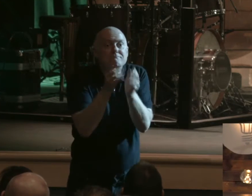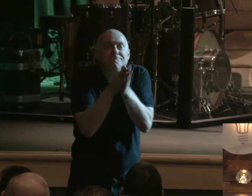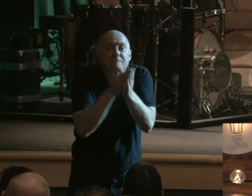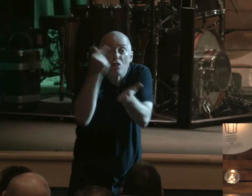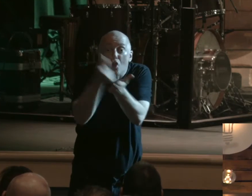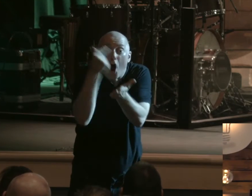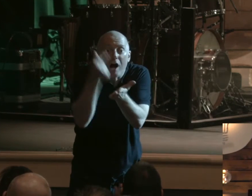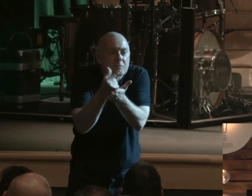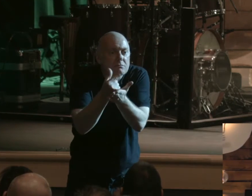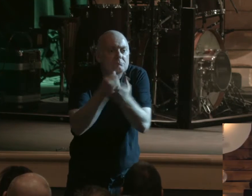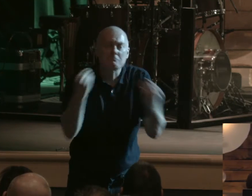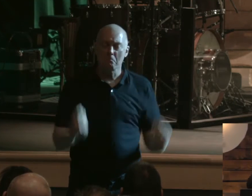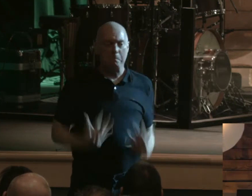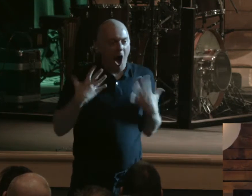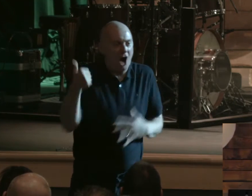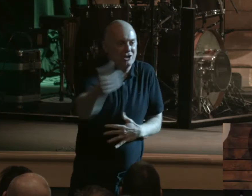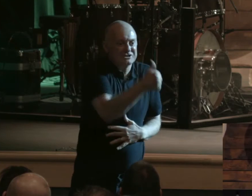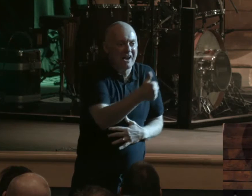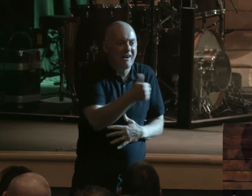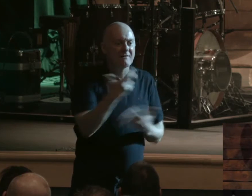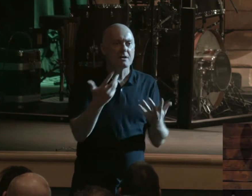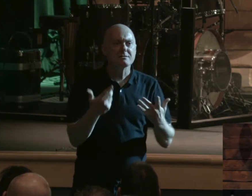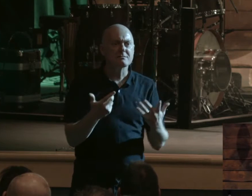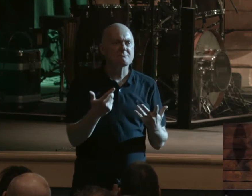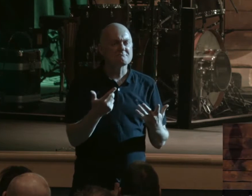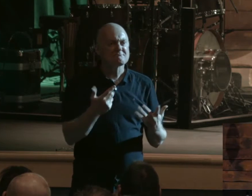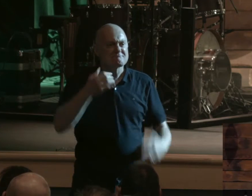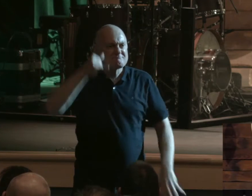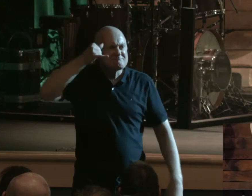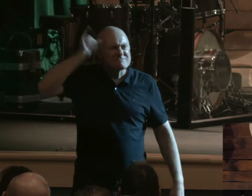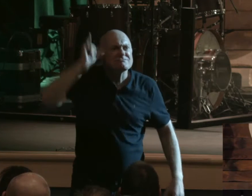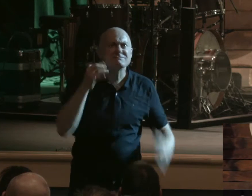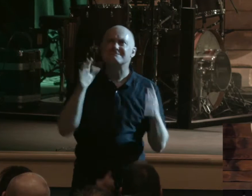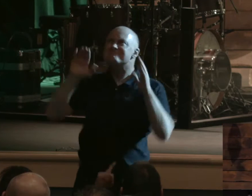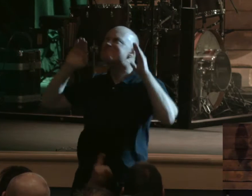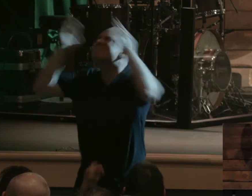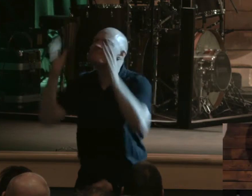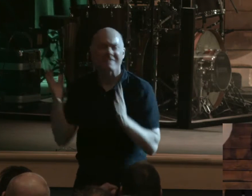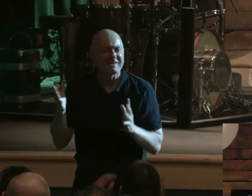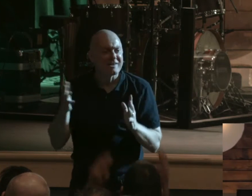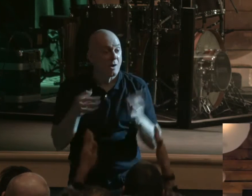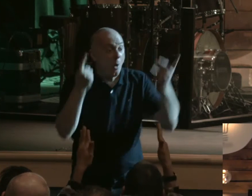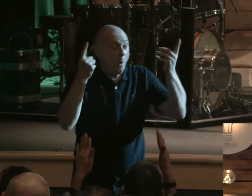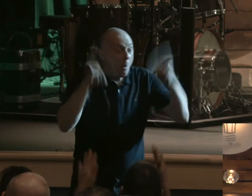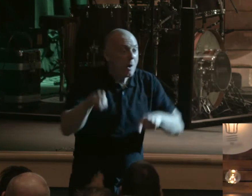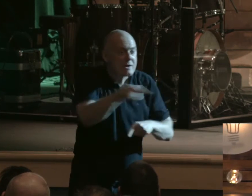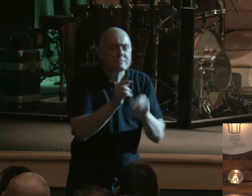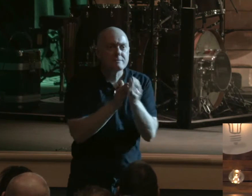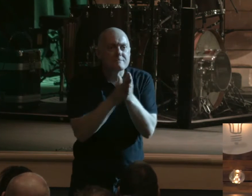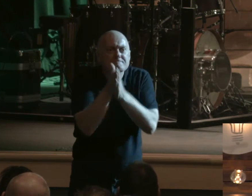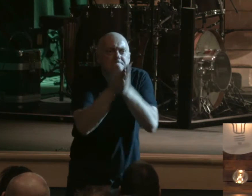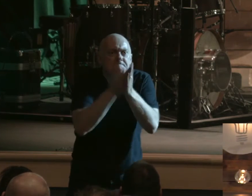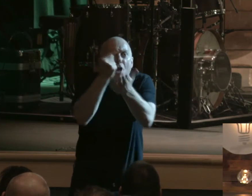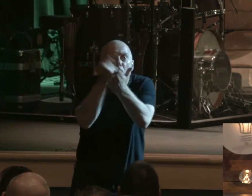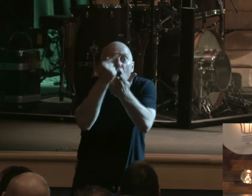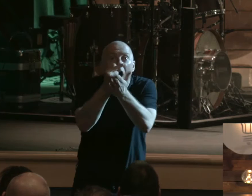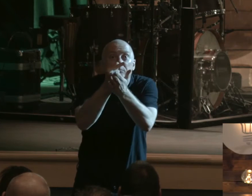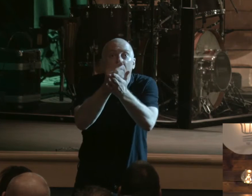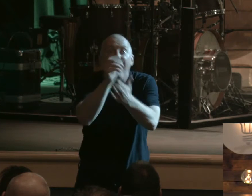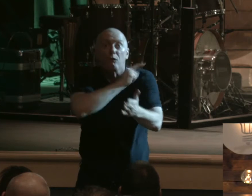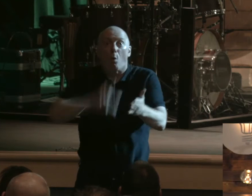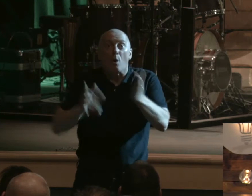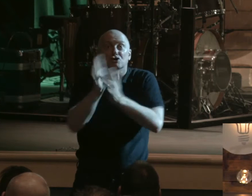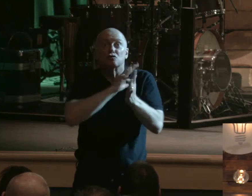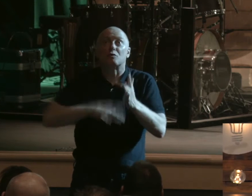that inspires, that brings resolve, that brings action. When we are motivated by the gospel of the Lord